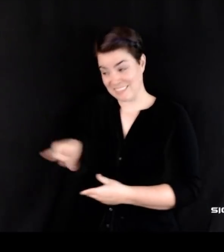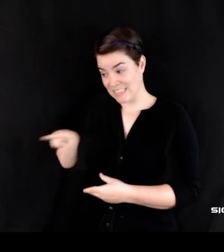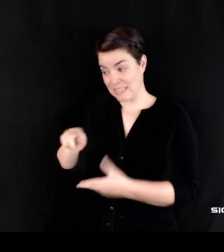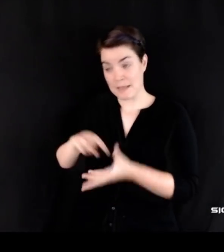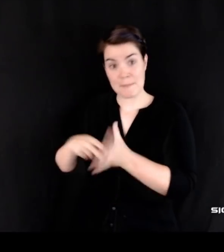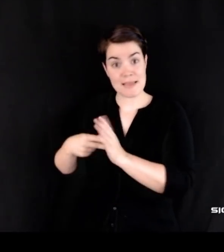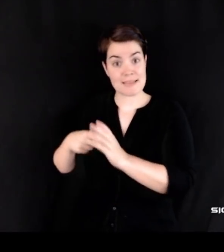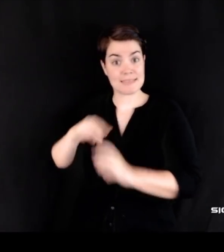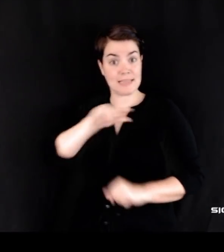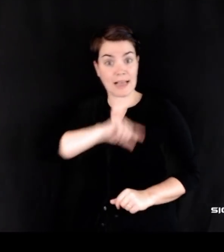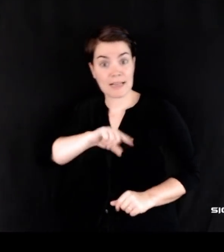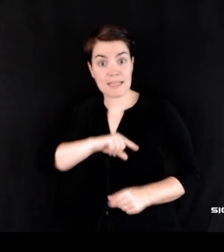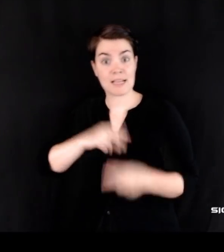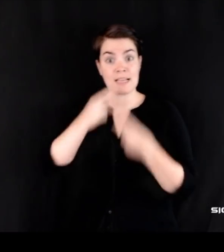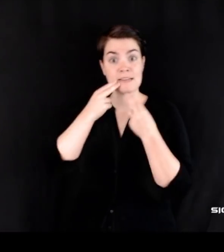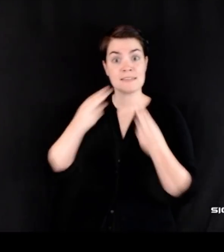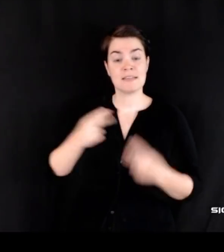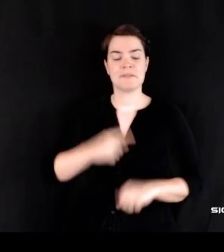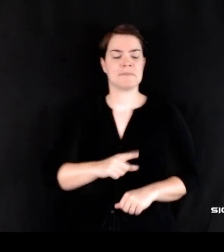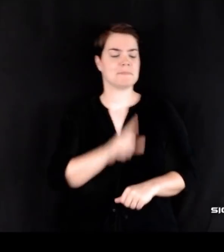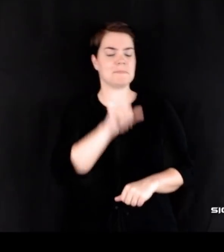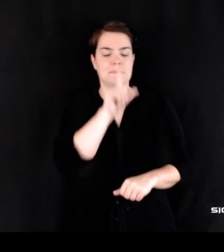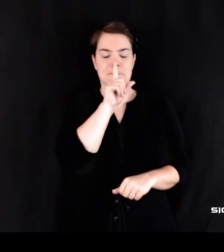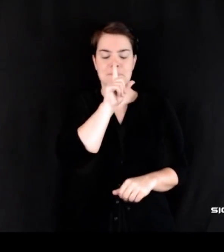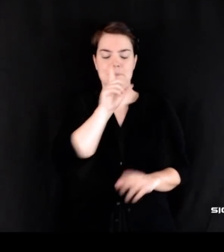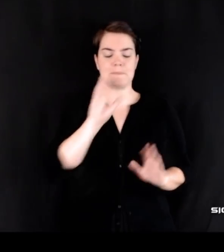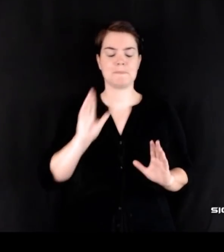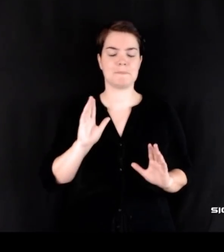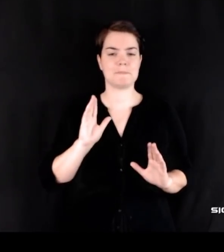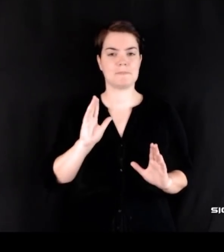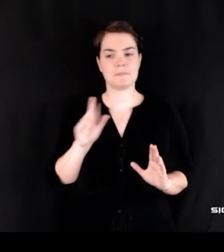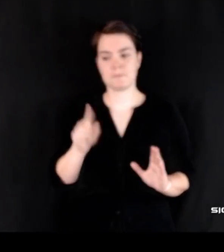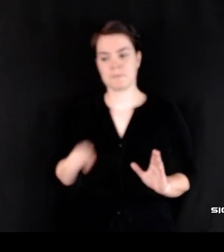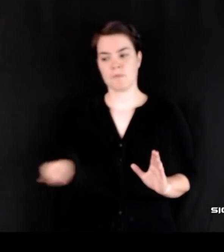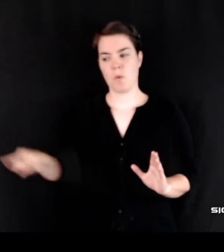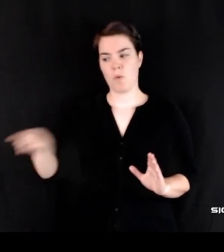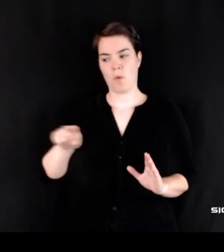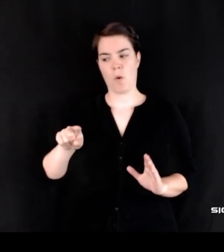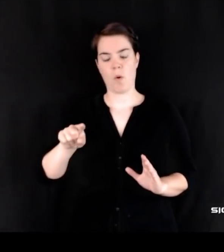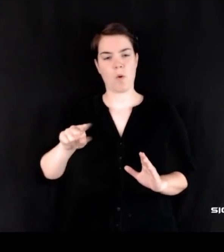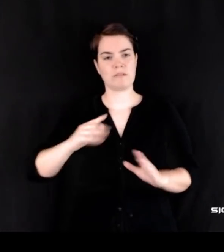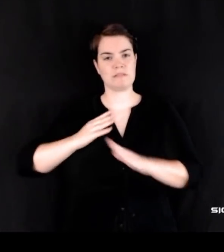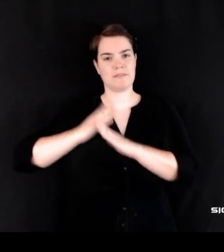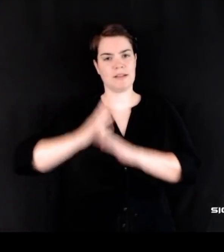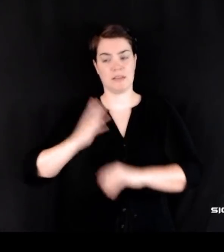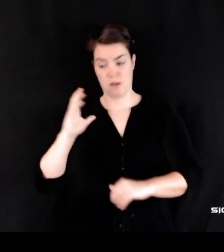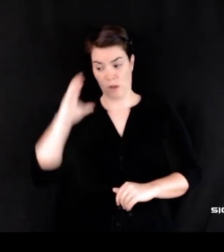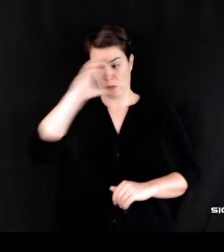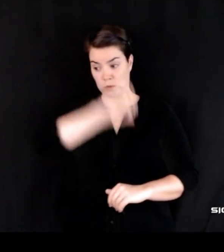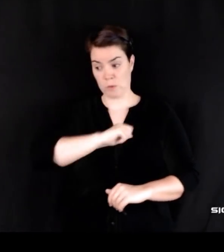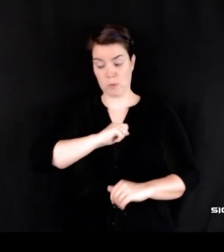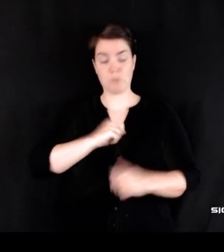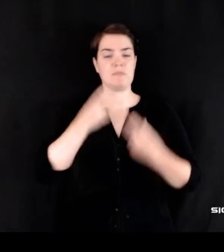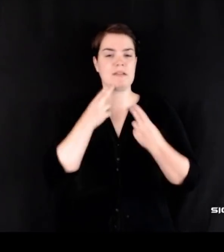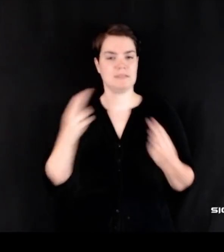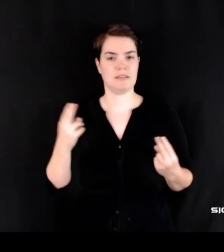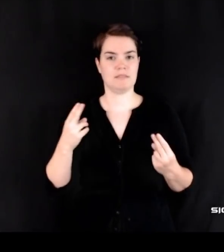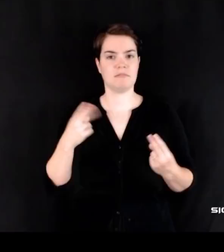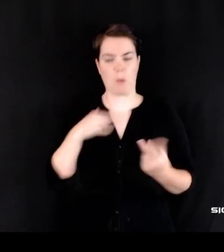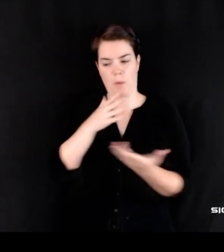of any specific defendant. Every defendant is presumed innocent unless and until proven